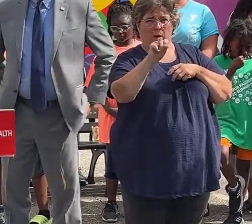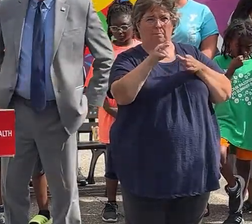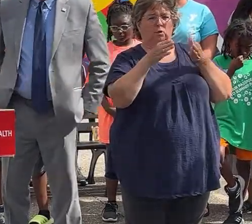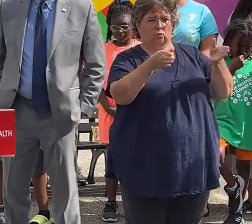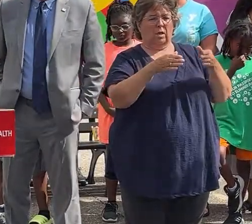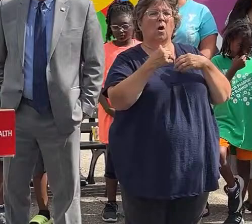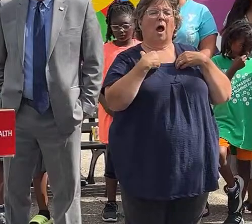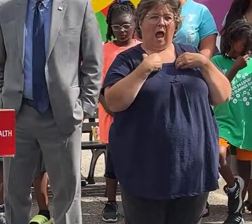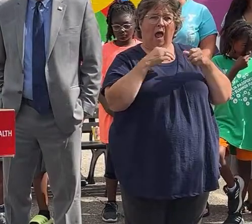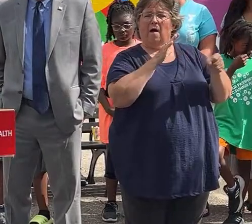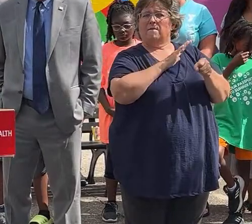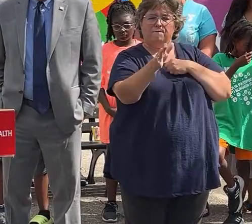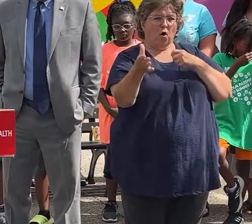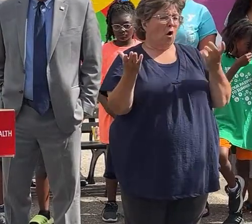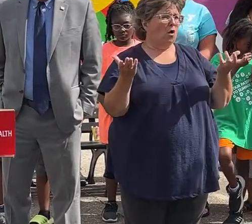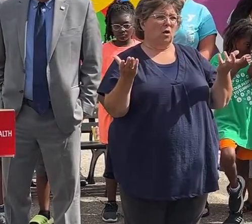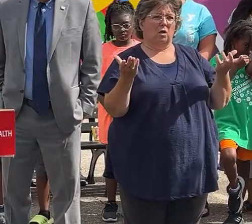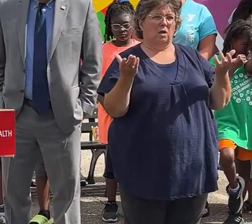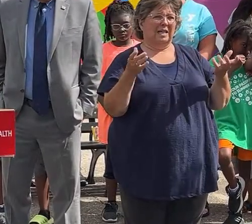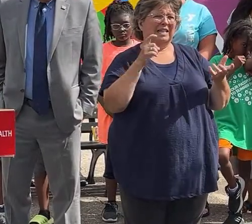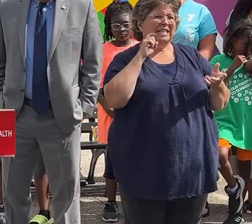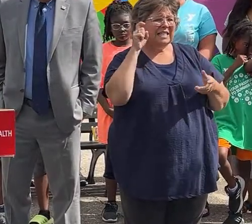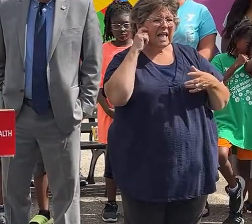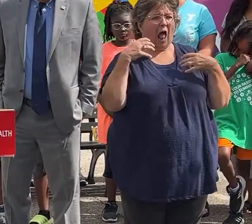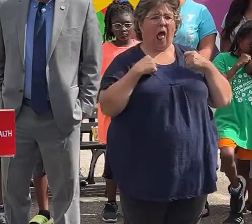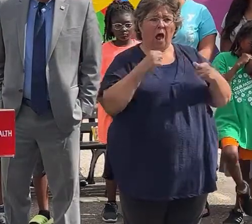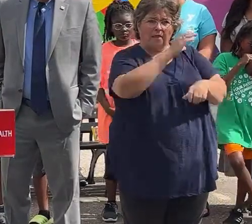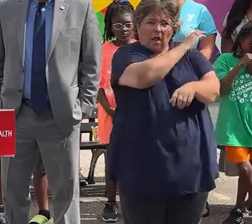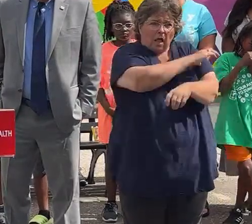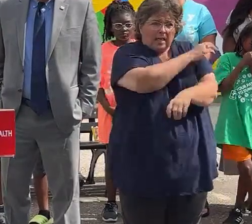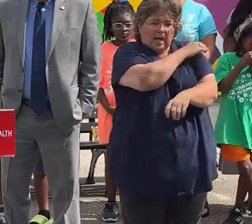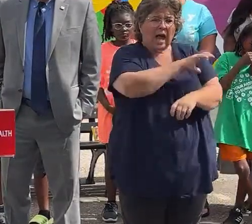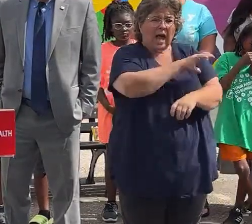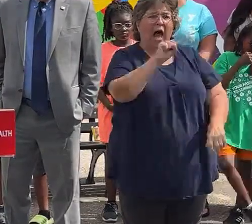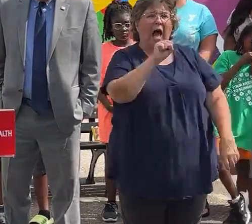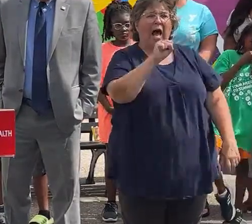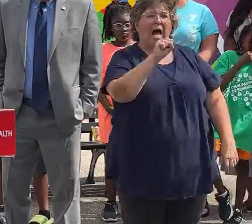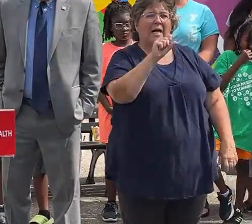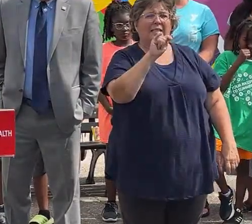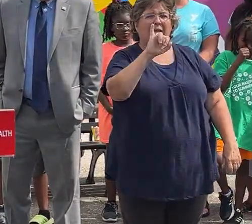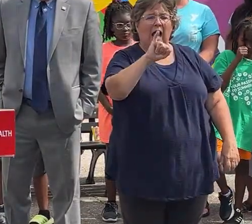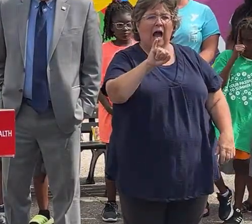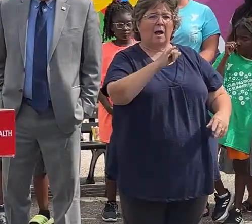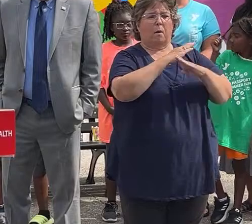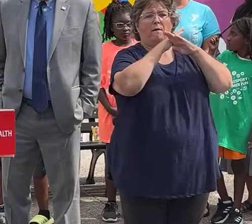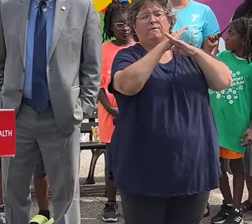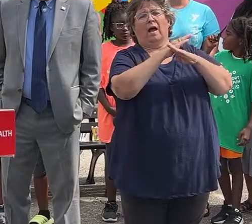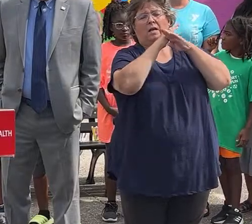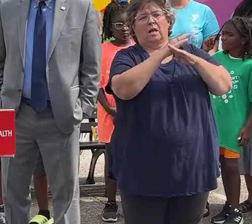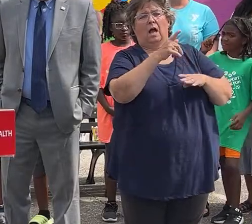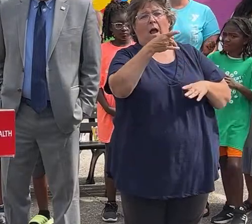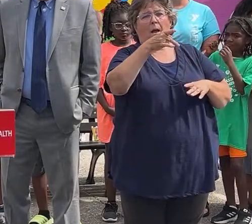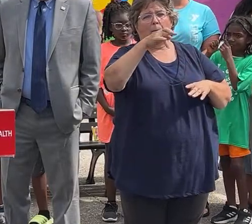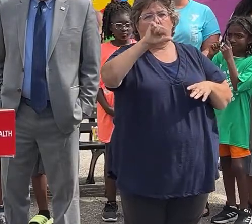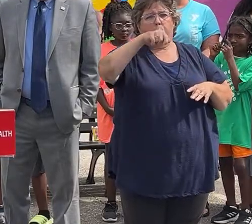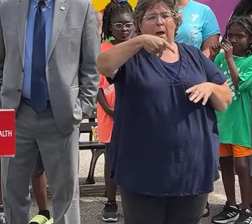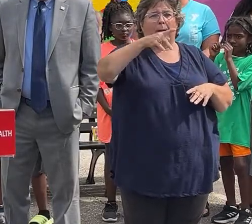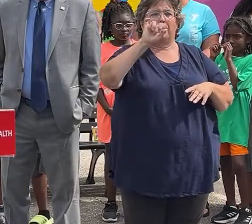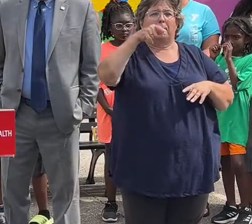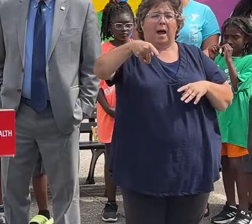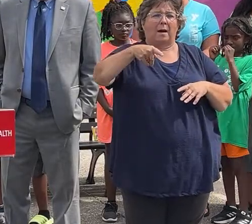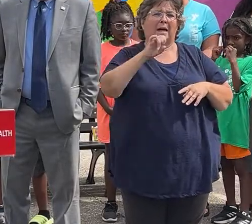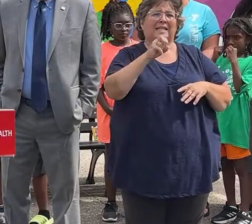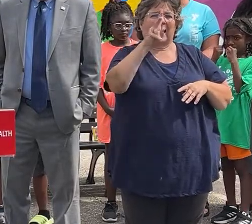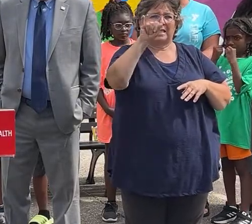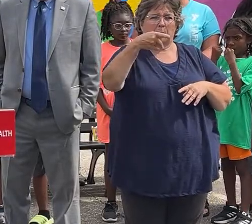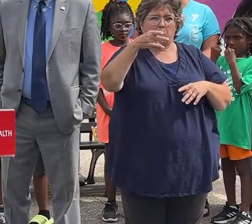We have a full on-board sexual health clinic with STI testing, treatment, prevention, PrEP, PEP, Doxy